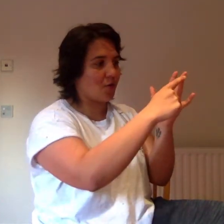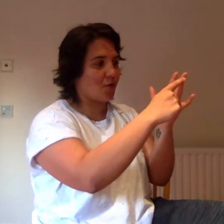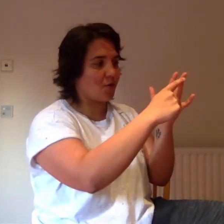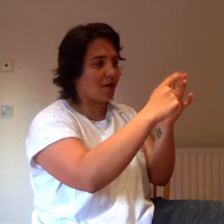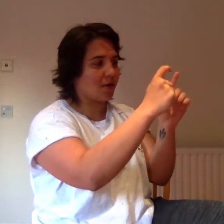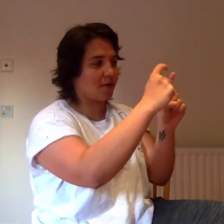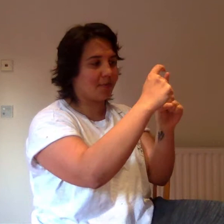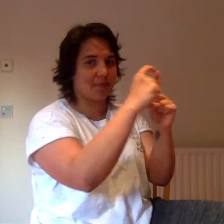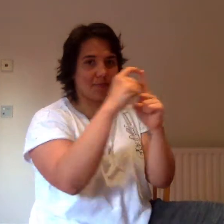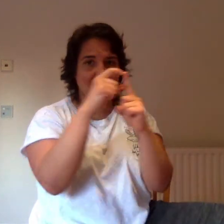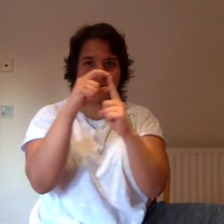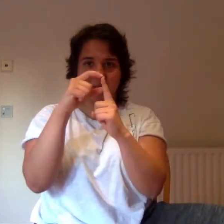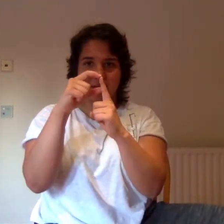O, P,